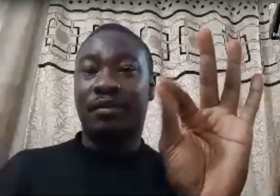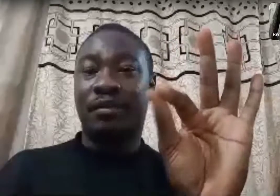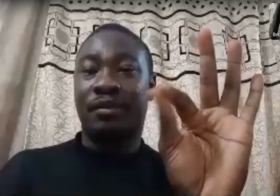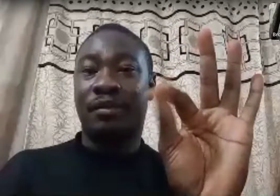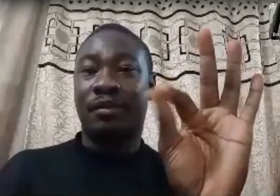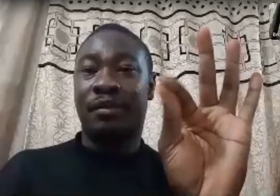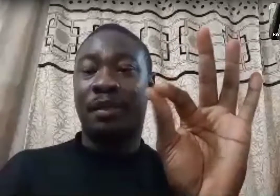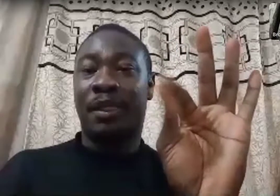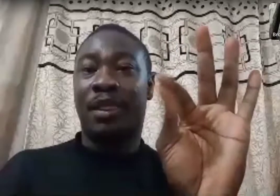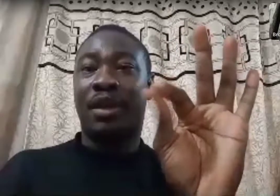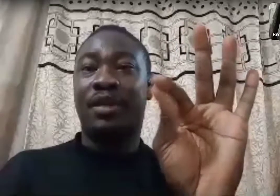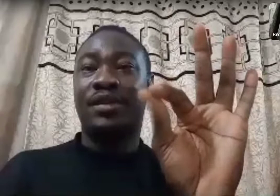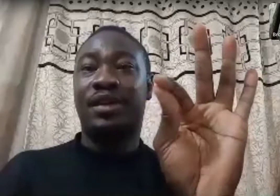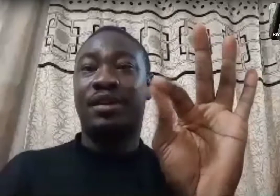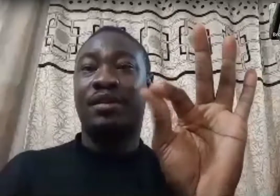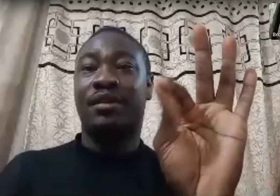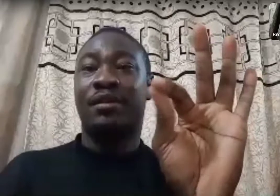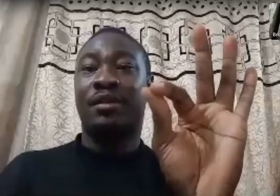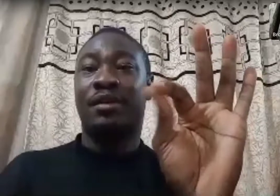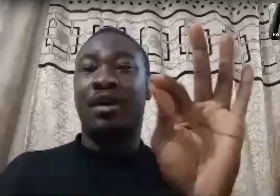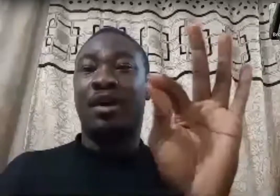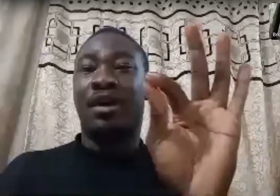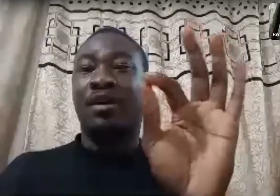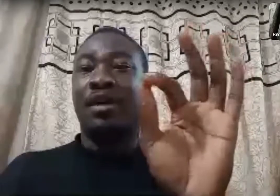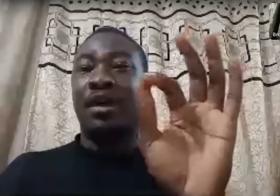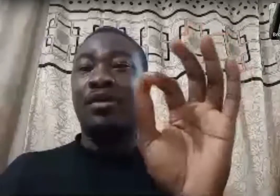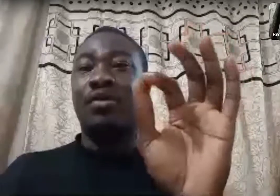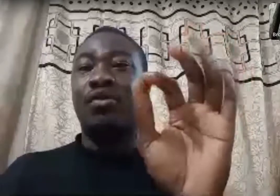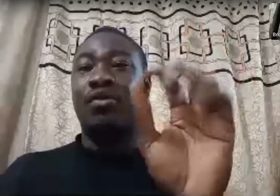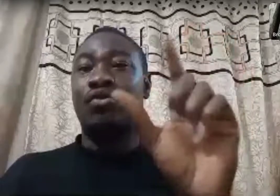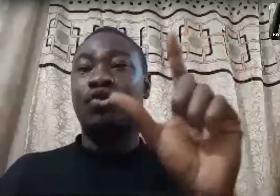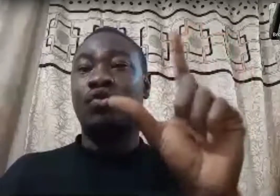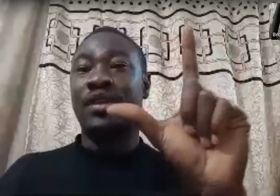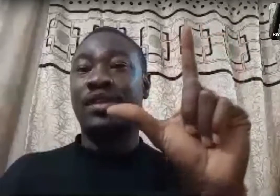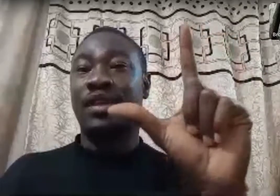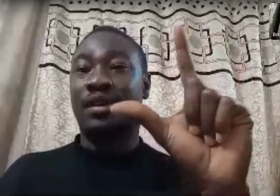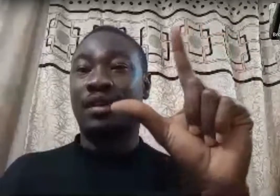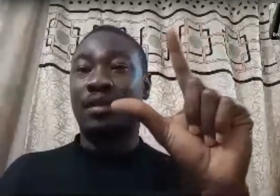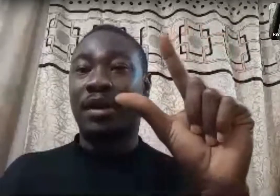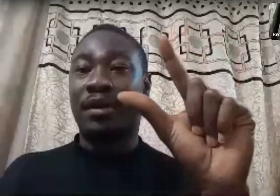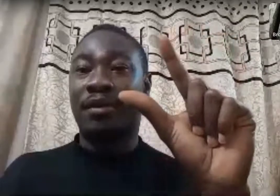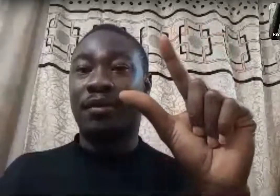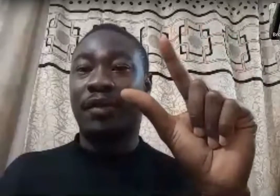19, and then you go 20, the beak of a bird,